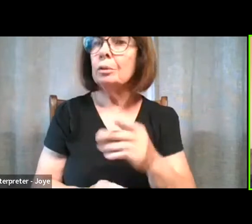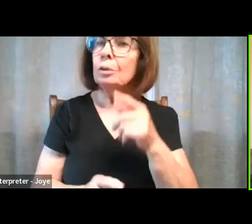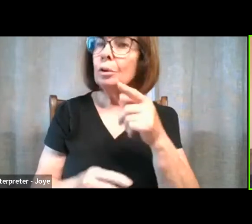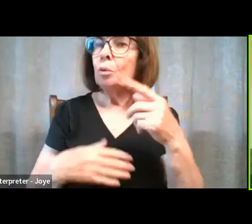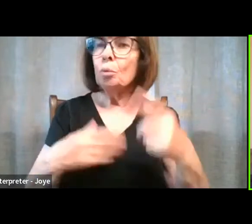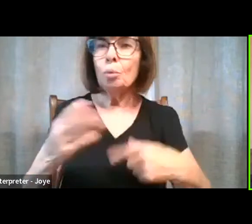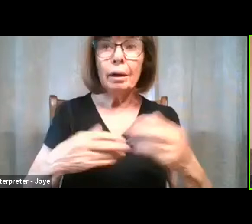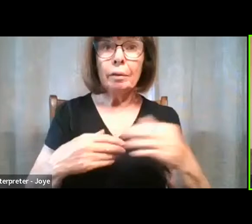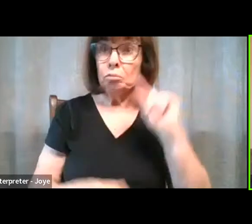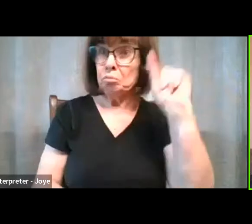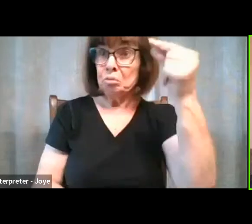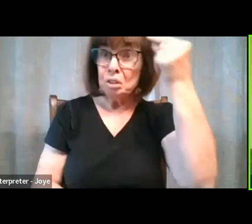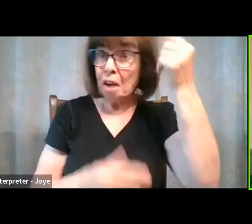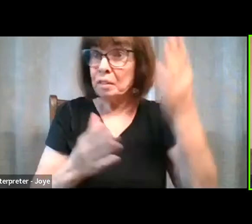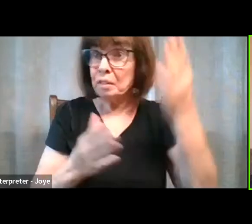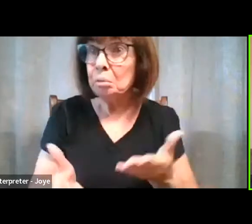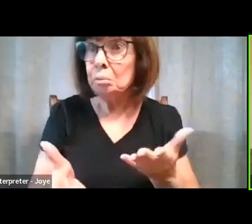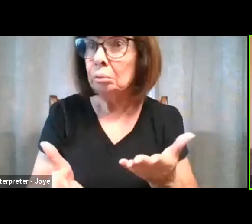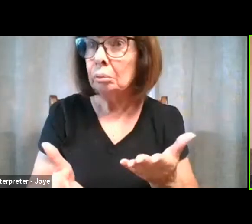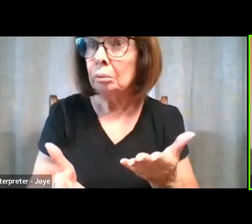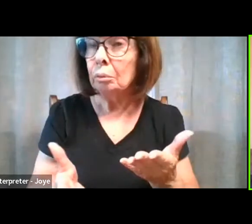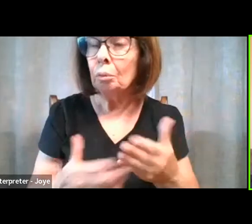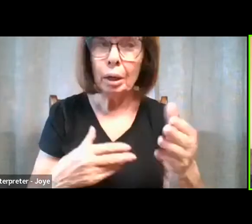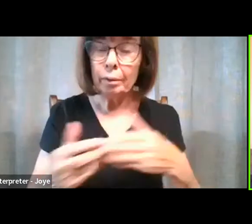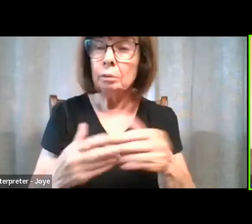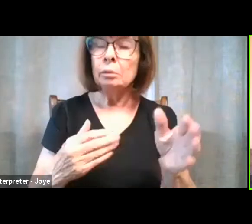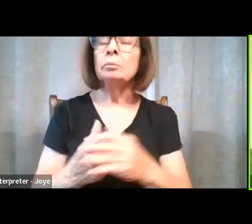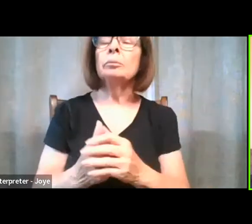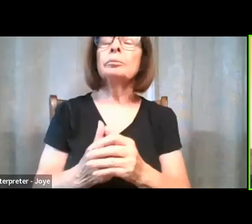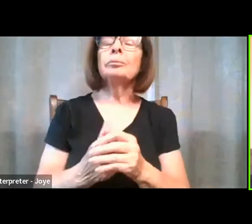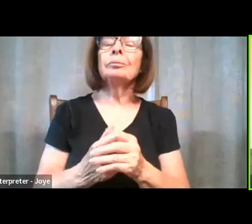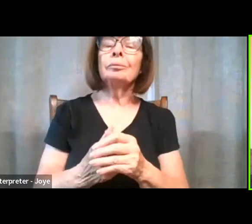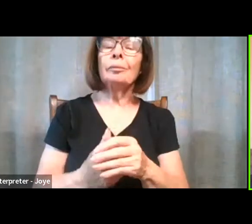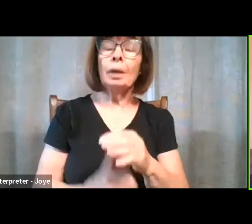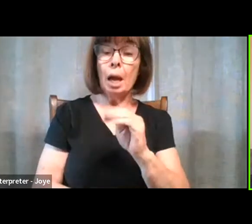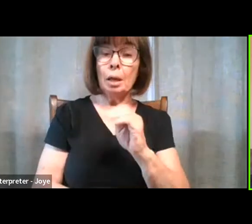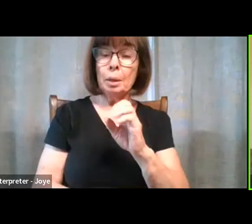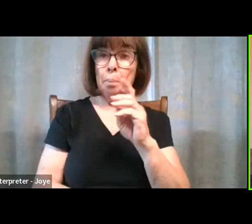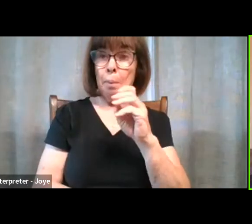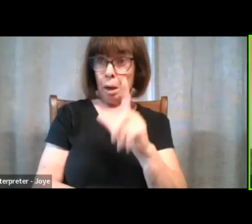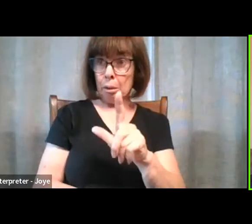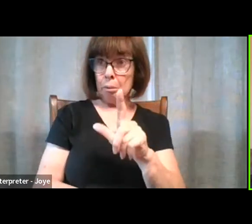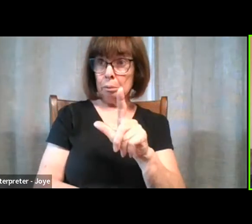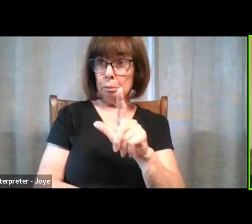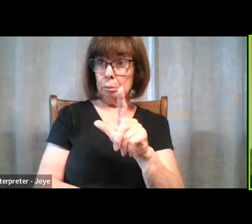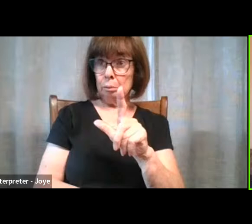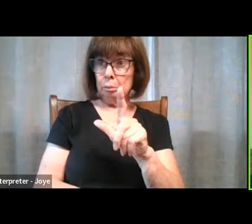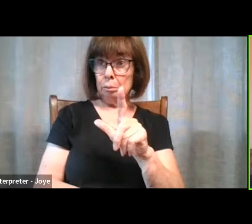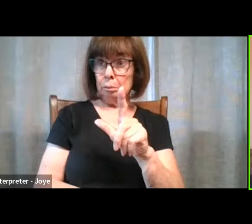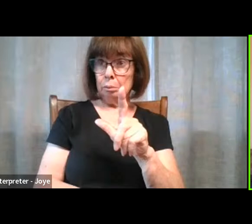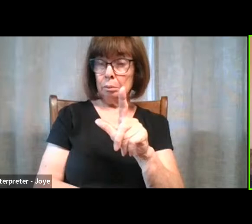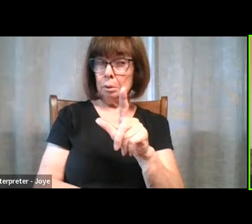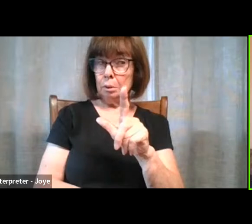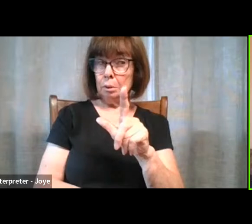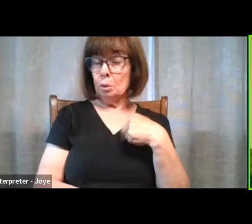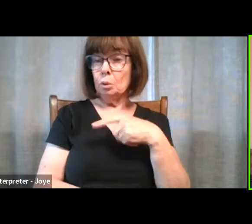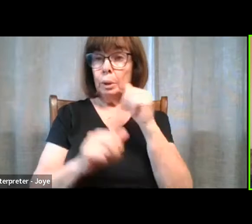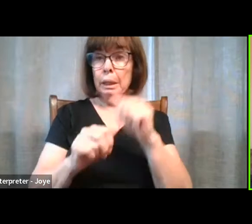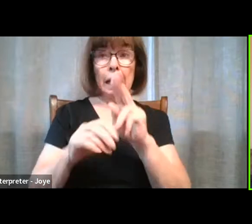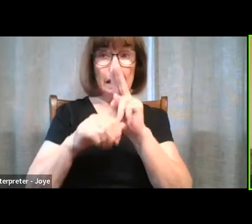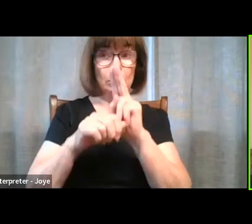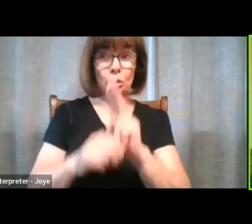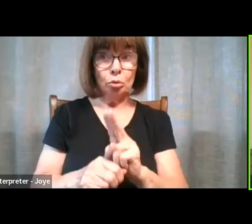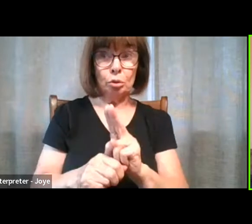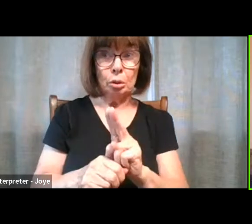governor. And the model that could be utilized in this regard could